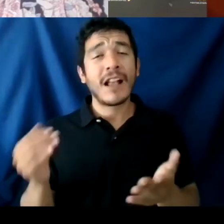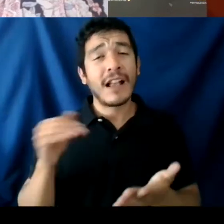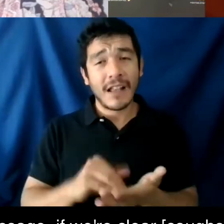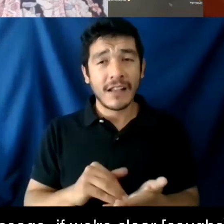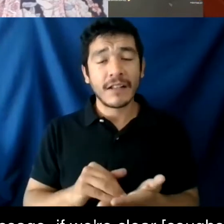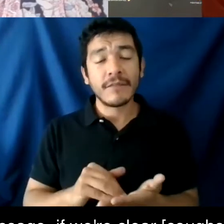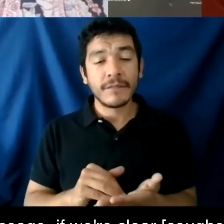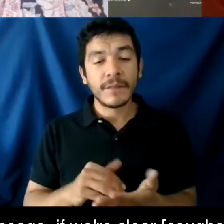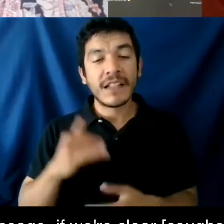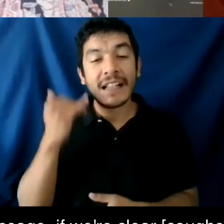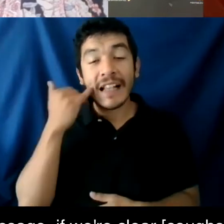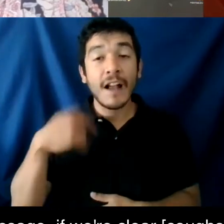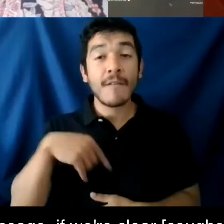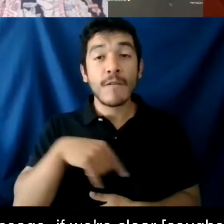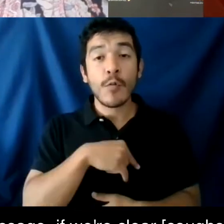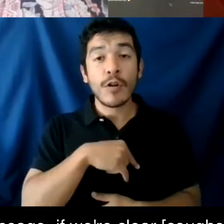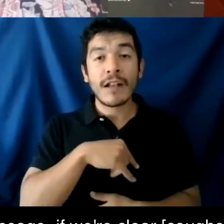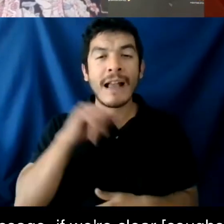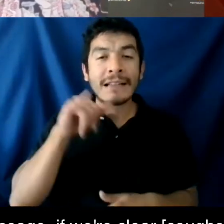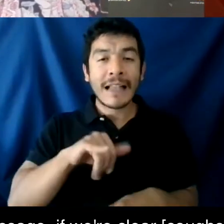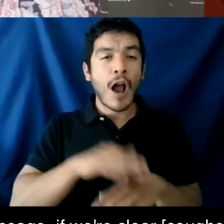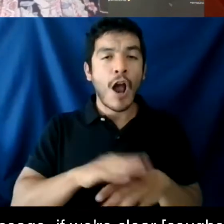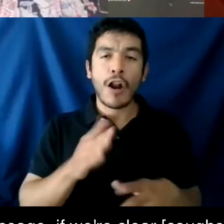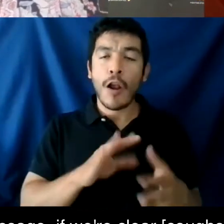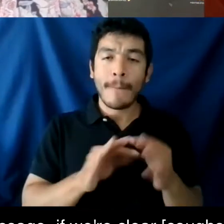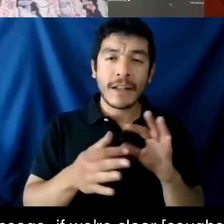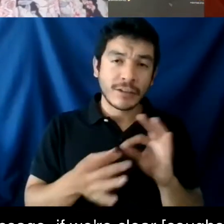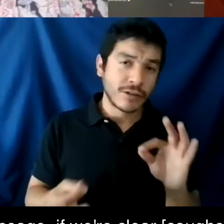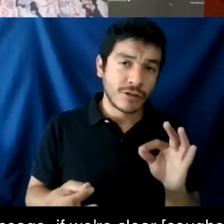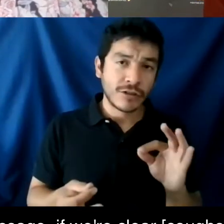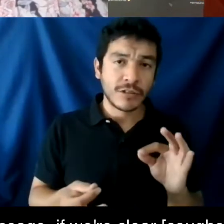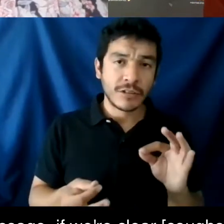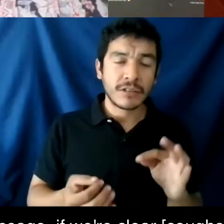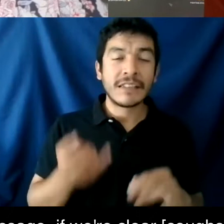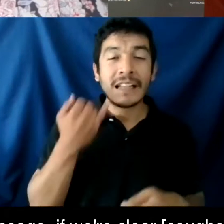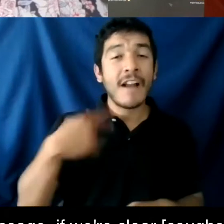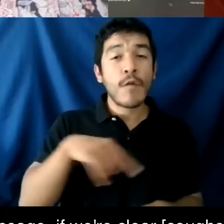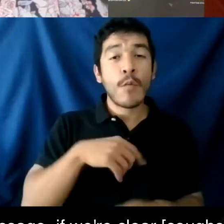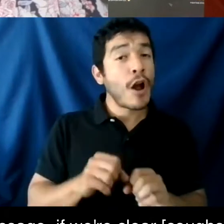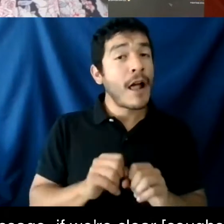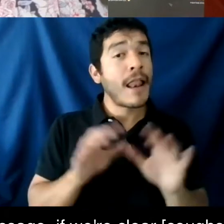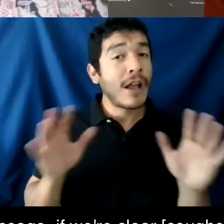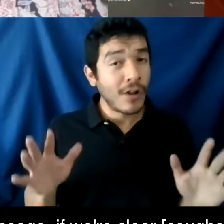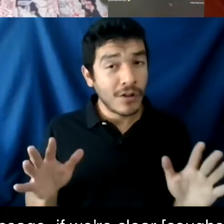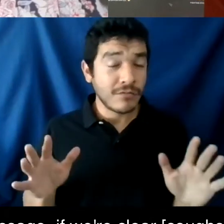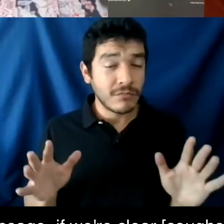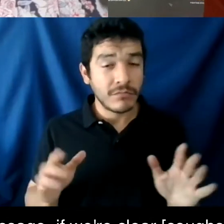if we stay on message, if we're clear,